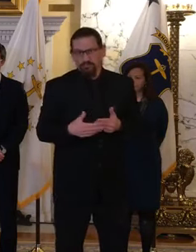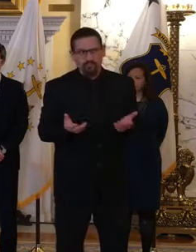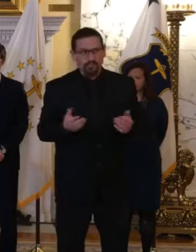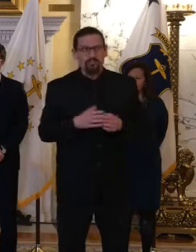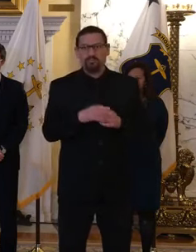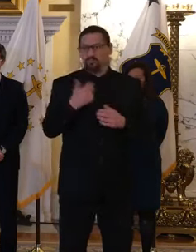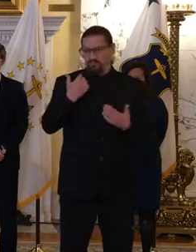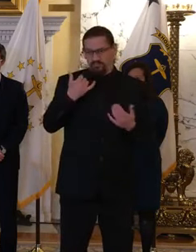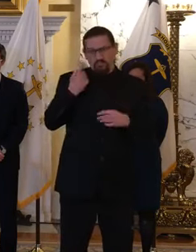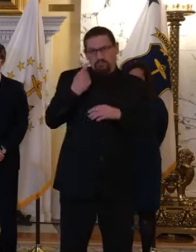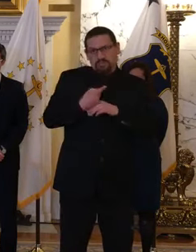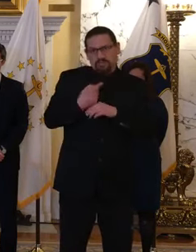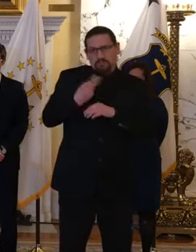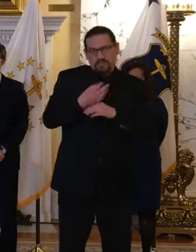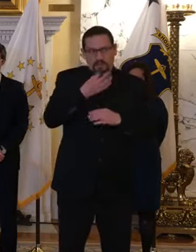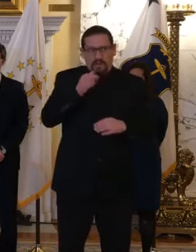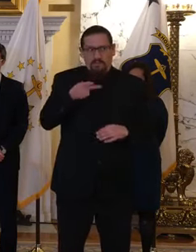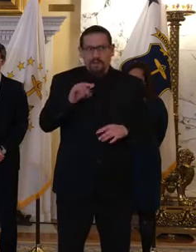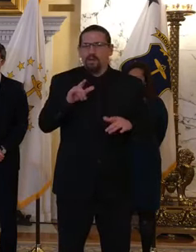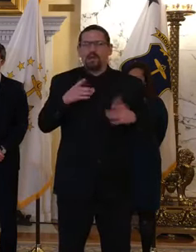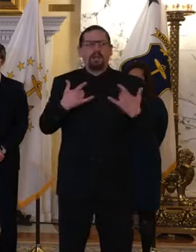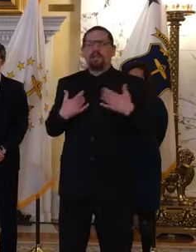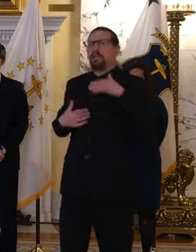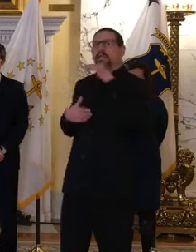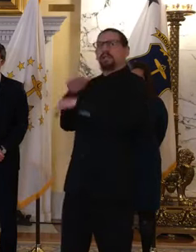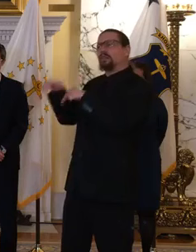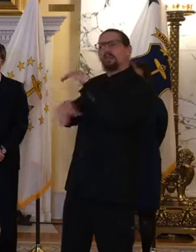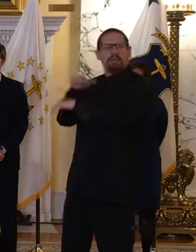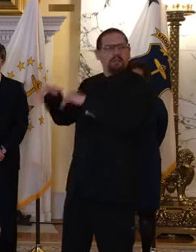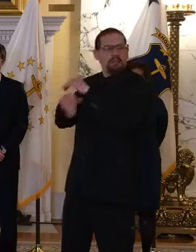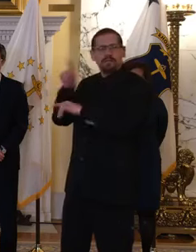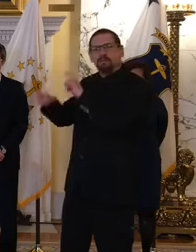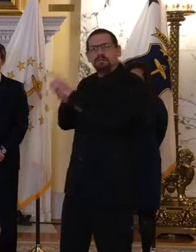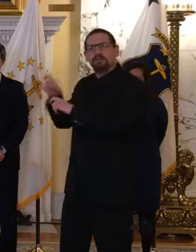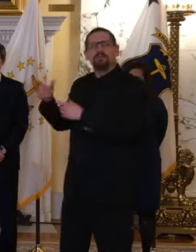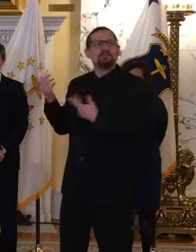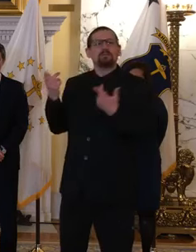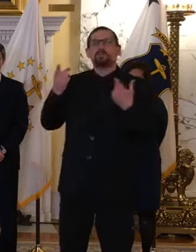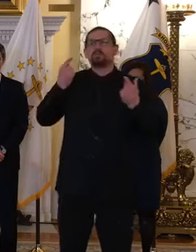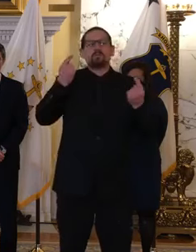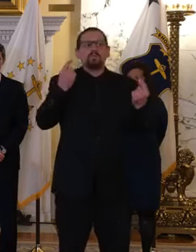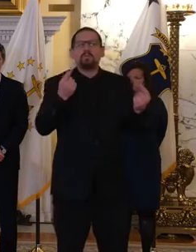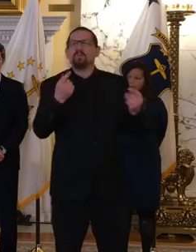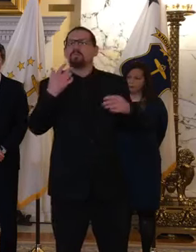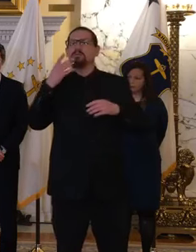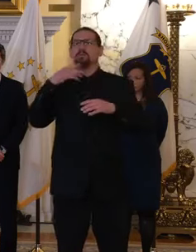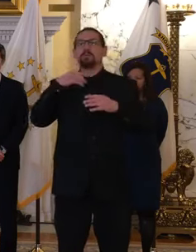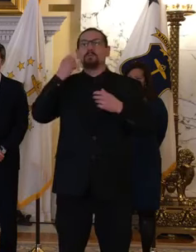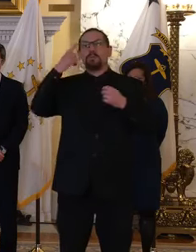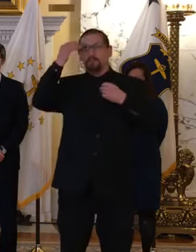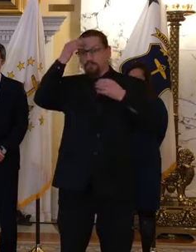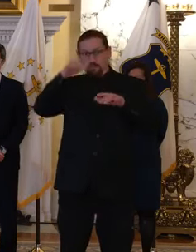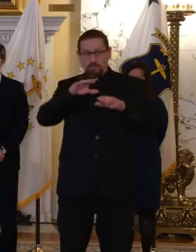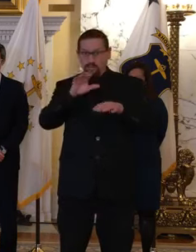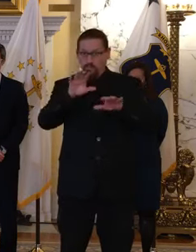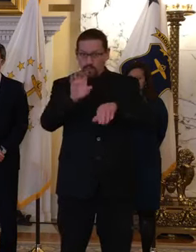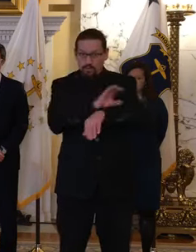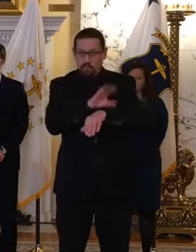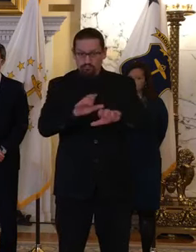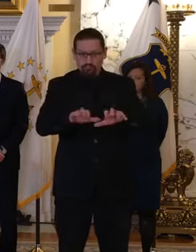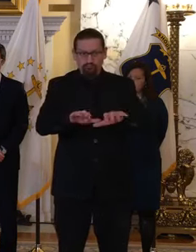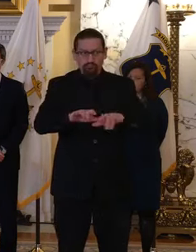know, hey, Gov, it's not just technology. Kids can't be on screens all day. Distance learning can't just be